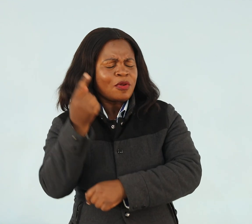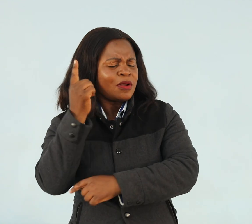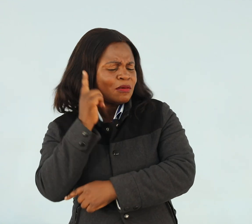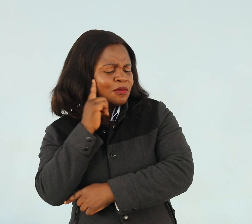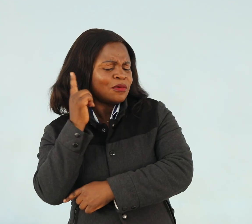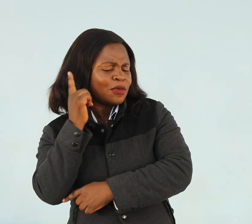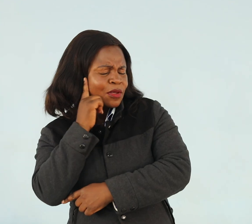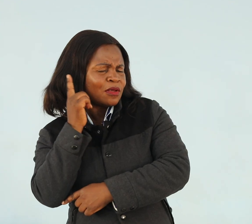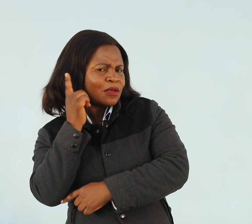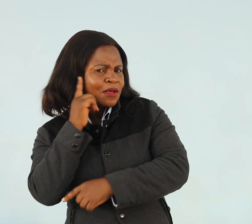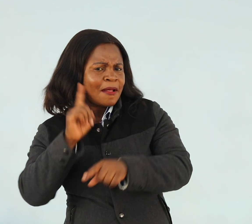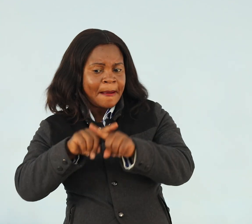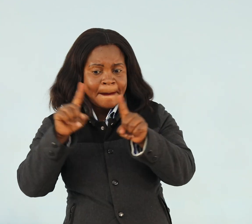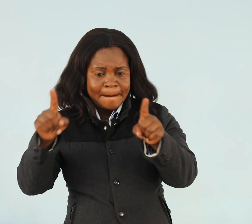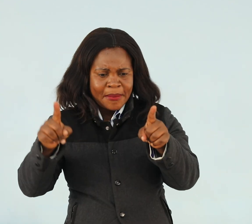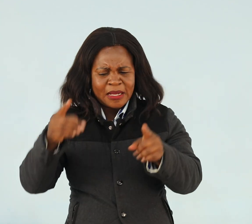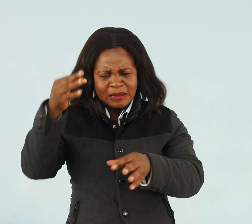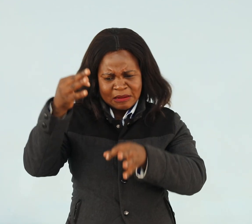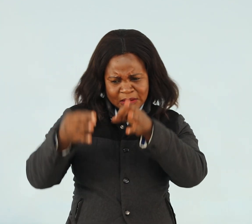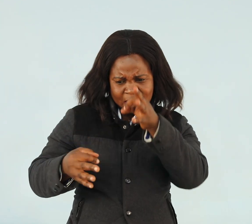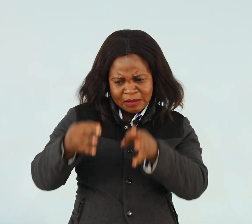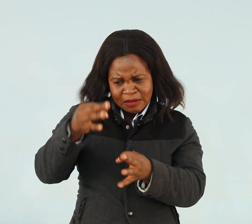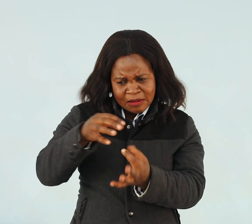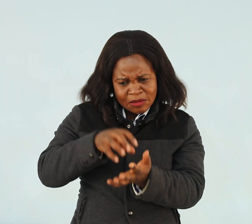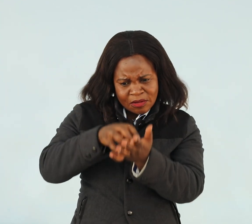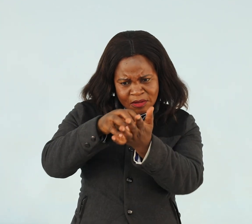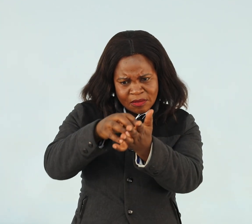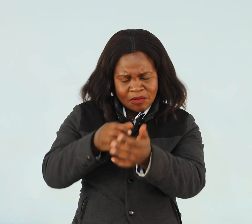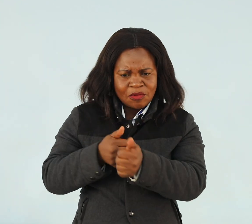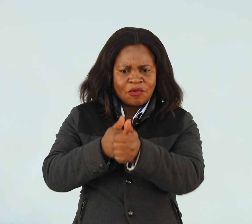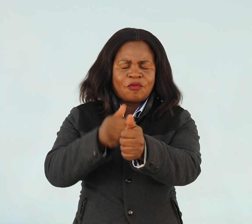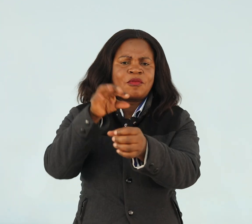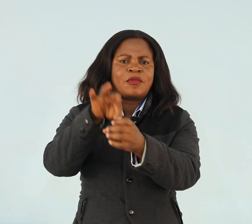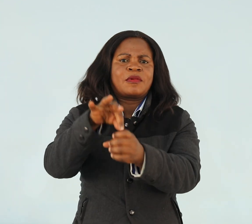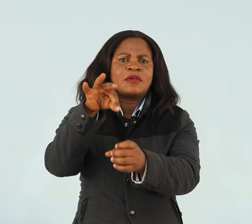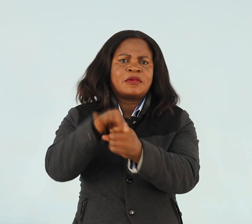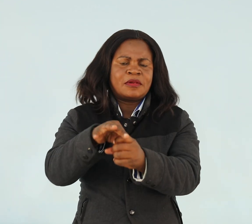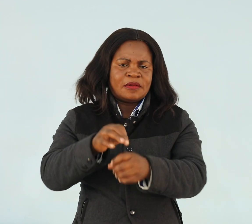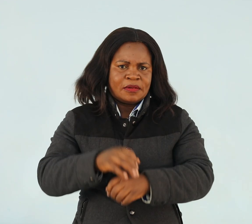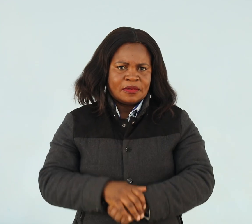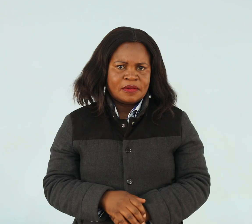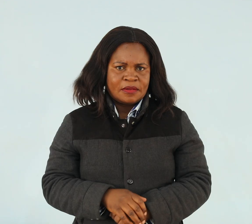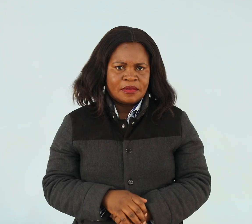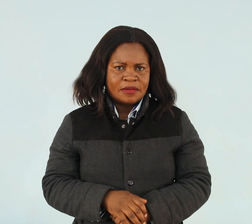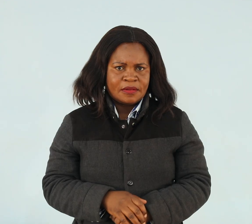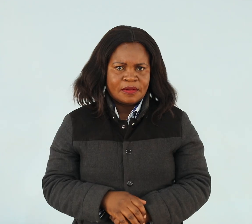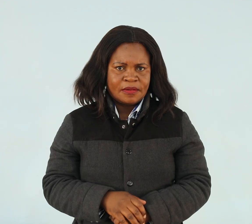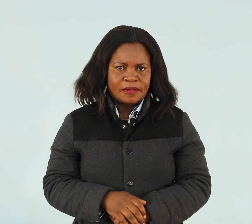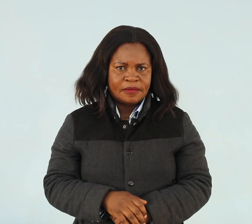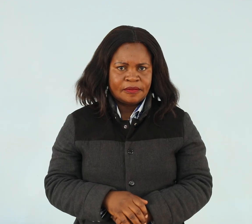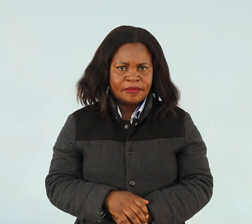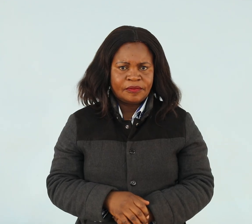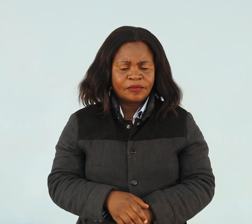also to determine matters relating to nominations. The provision